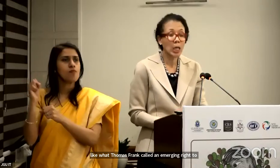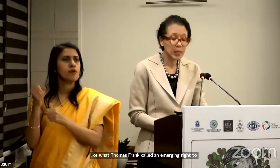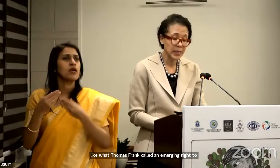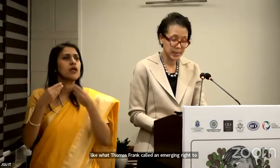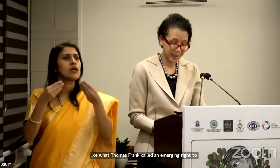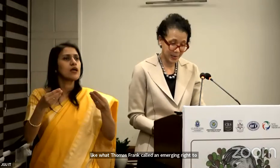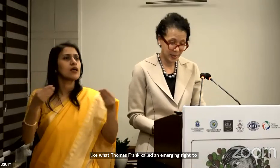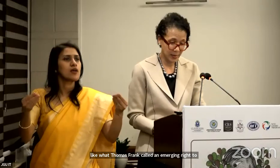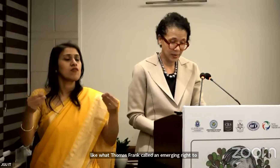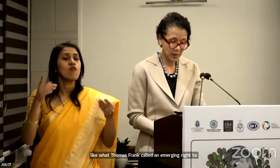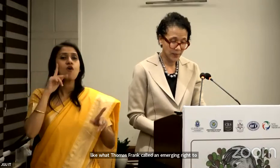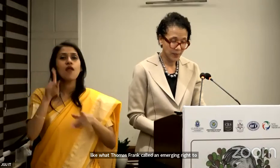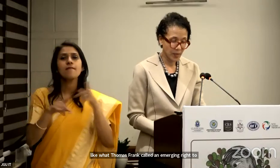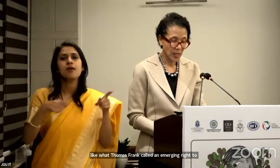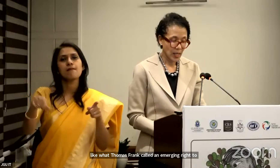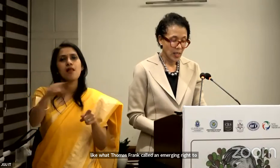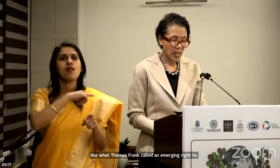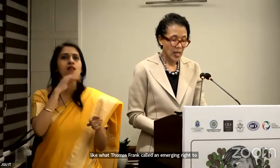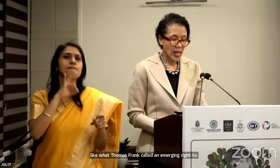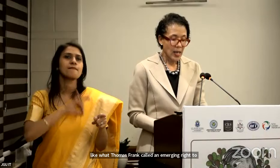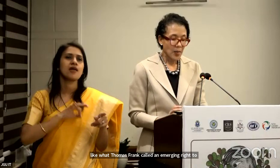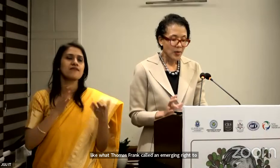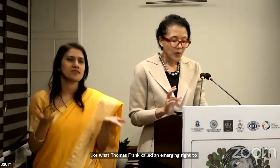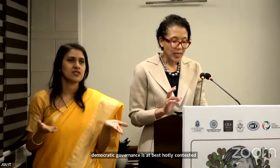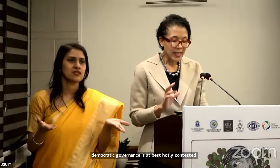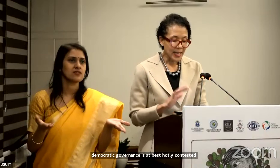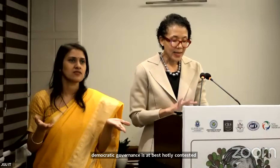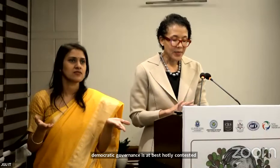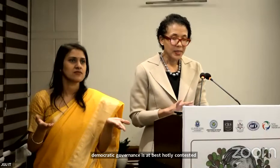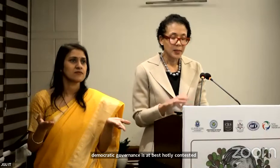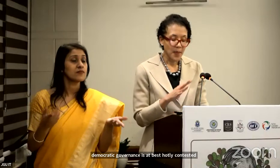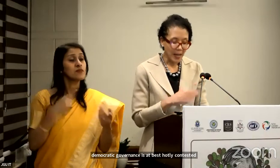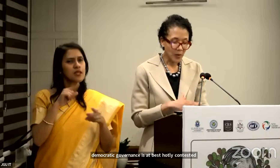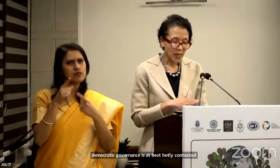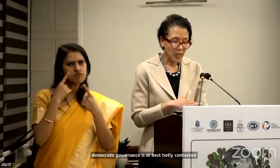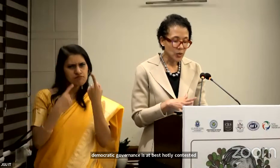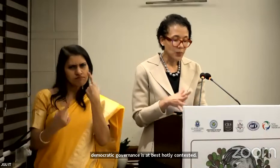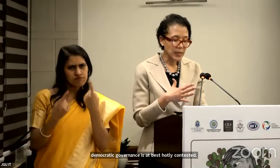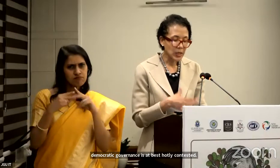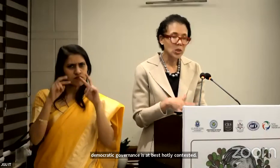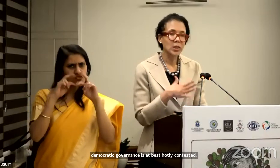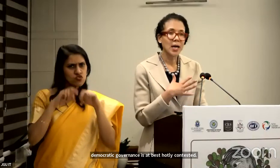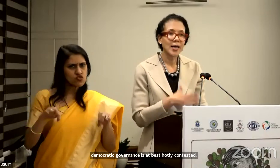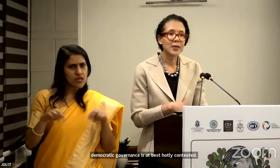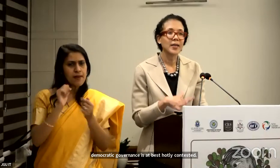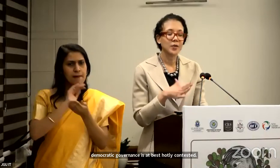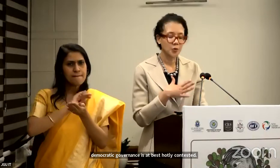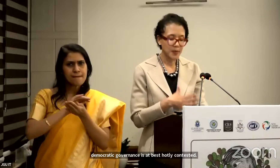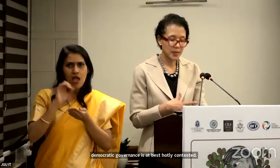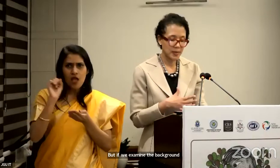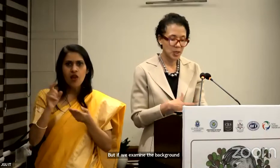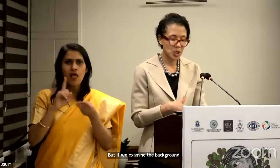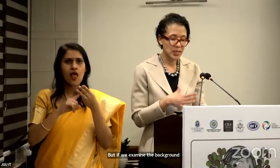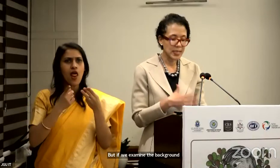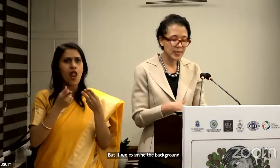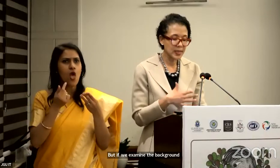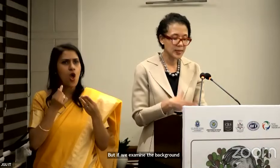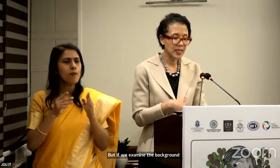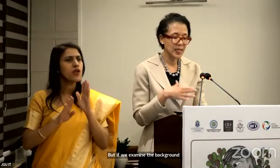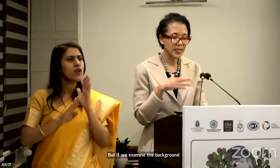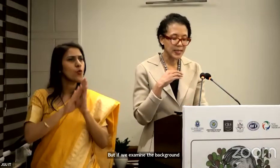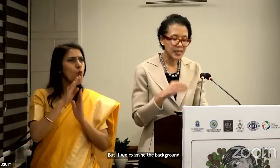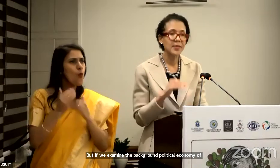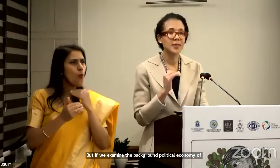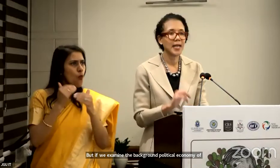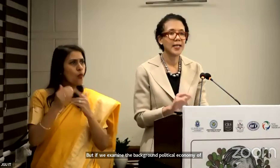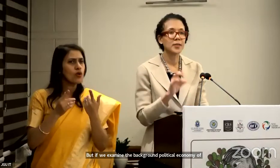best hotly contested. But if we examine the background political economy of the TRIPS decision, it's easy to see